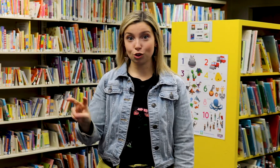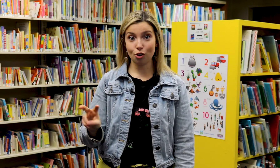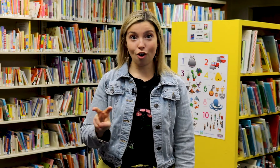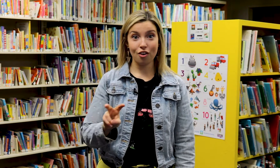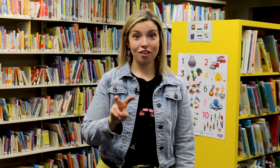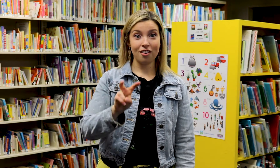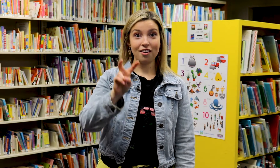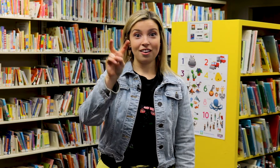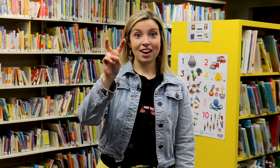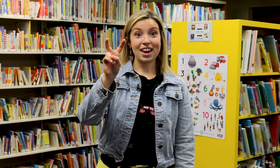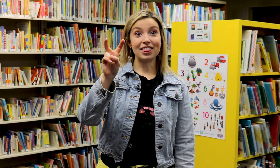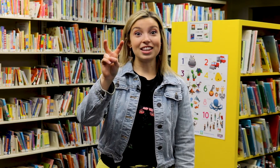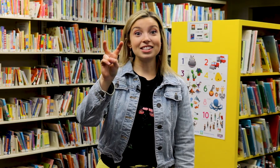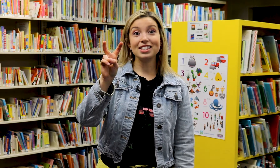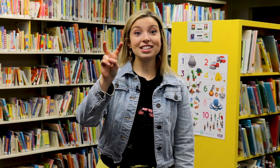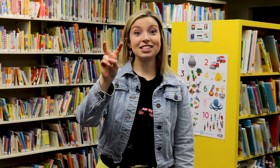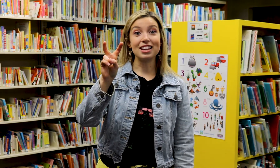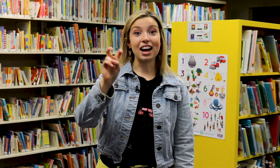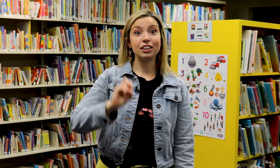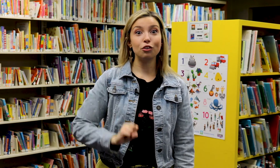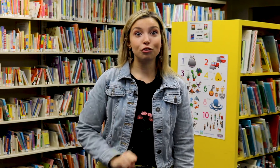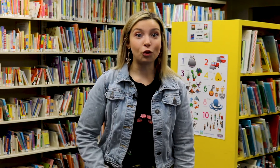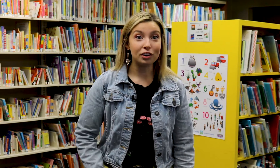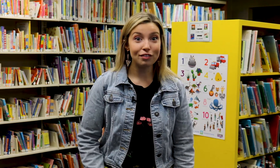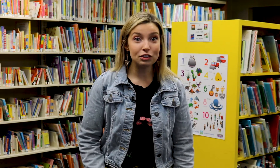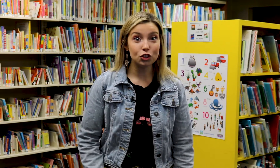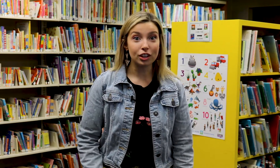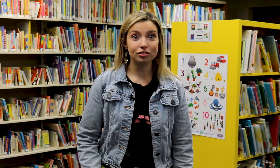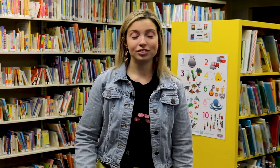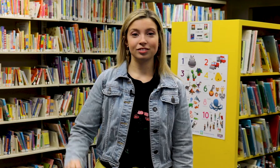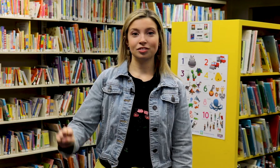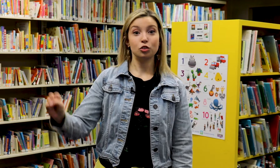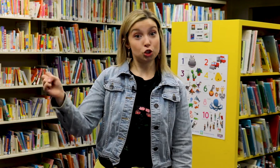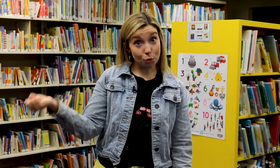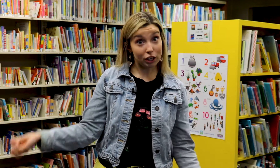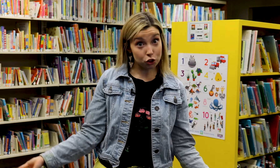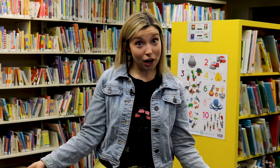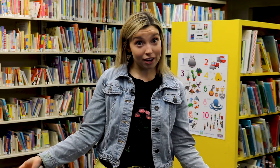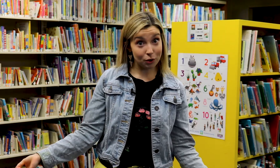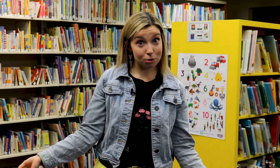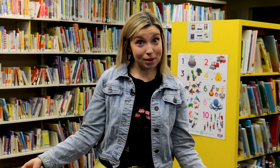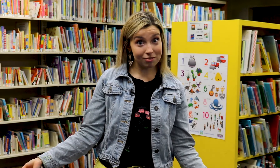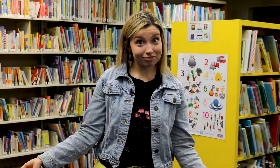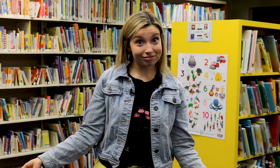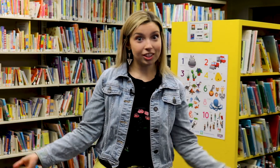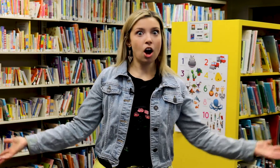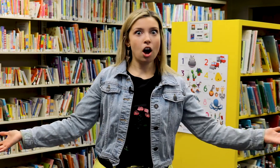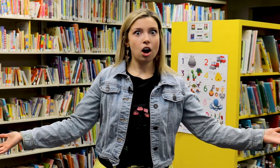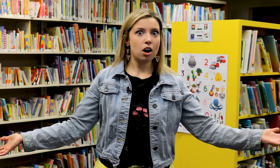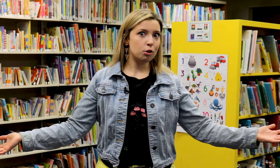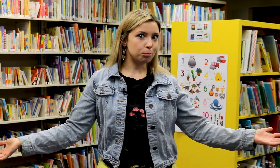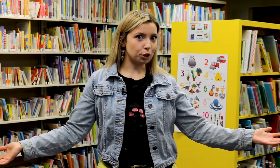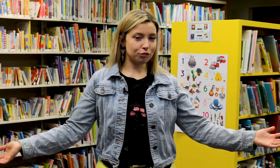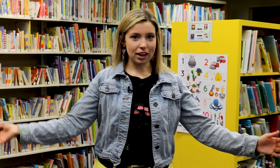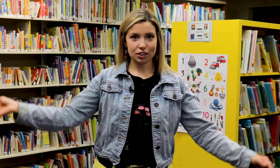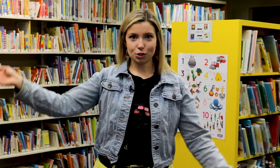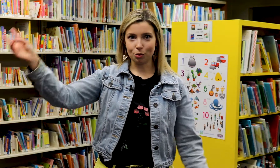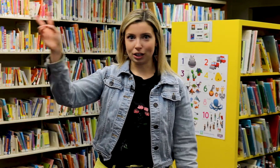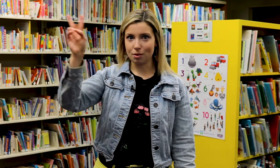circle. And this is the sign for adventure. Do you want to try it with me? Perfect. So we're going to